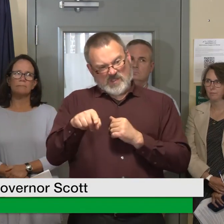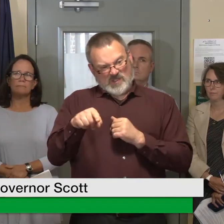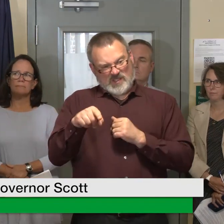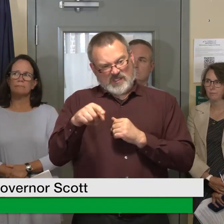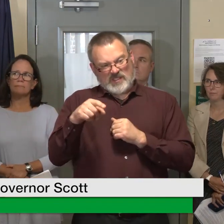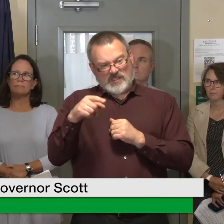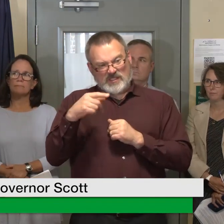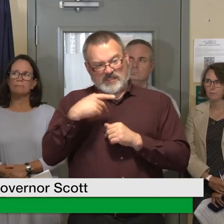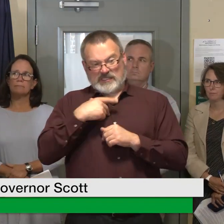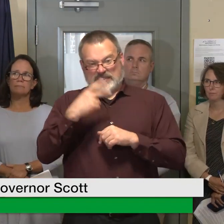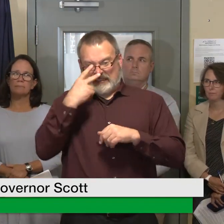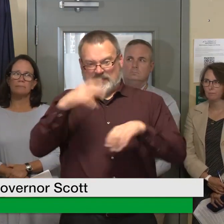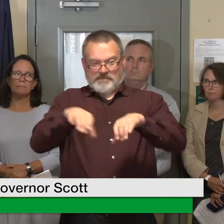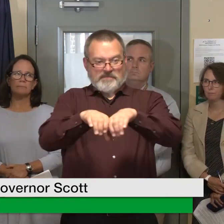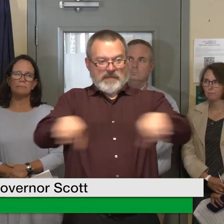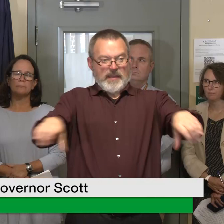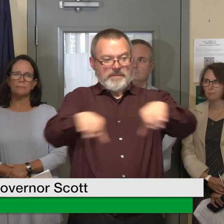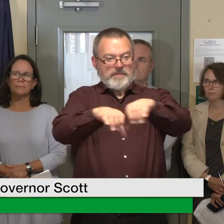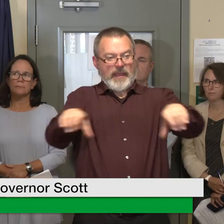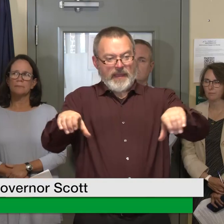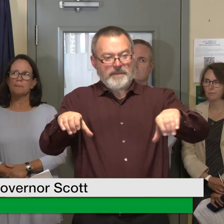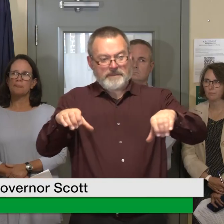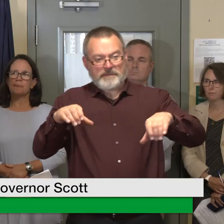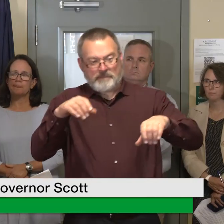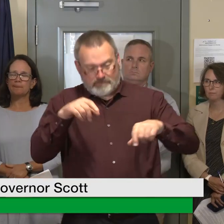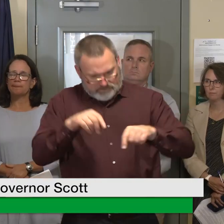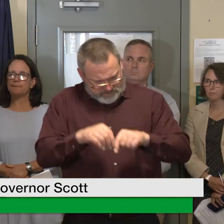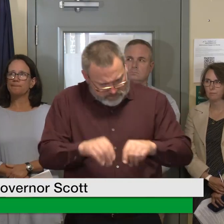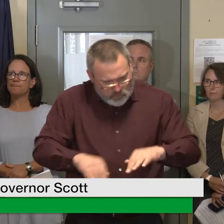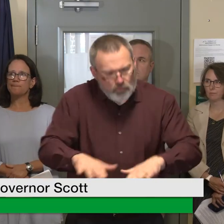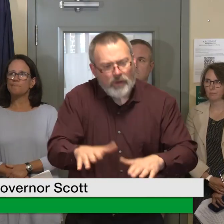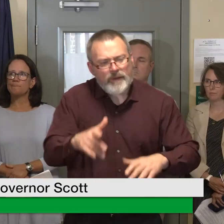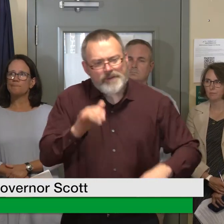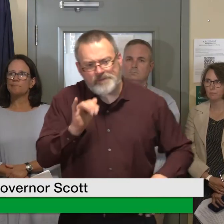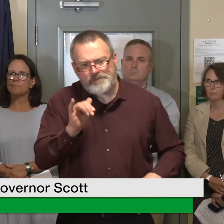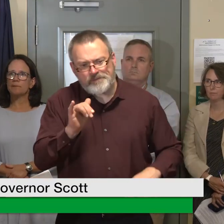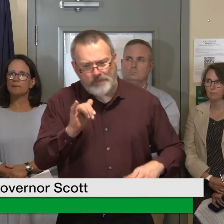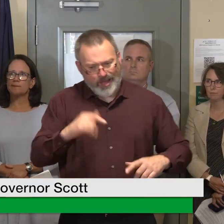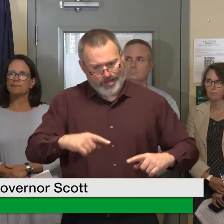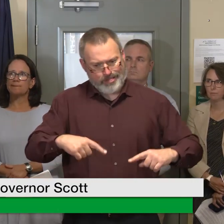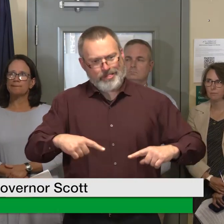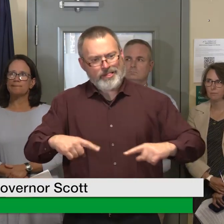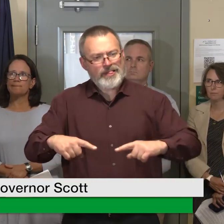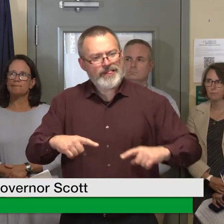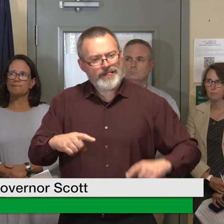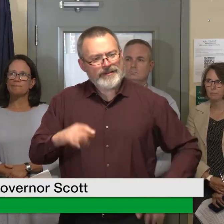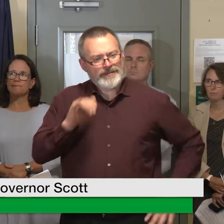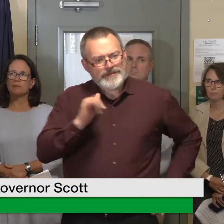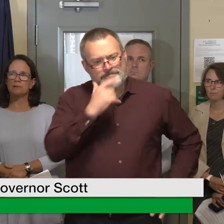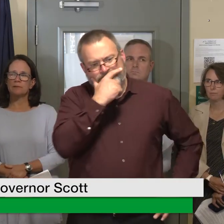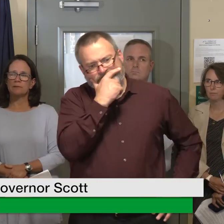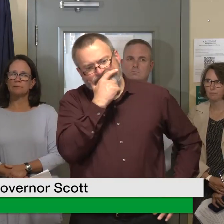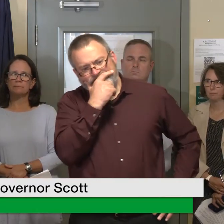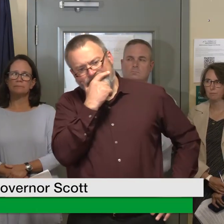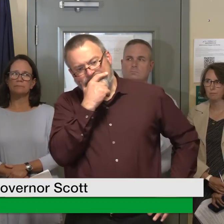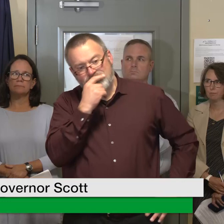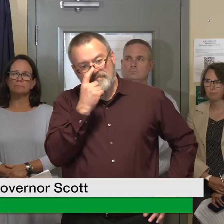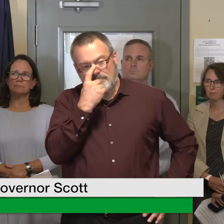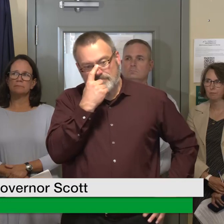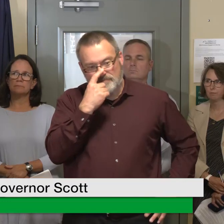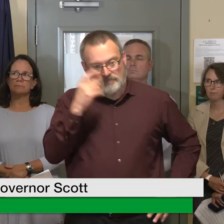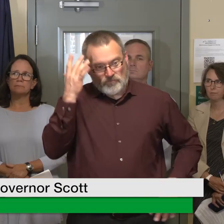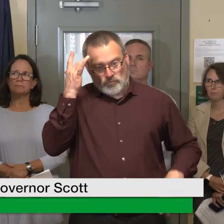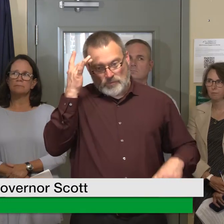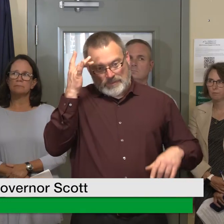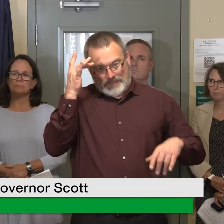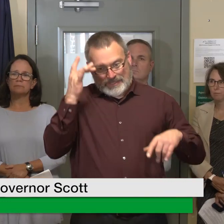ground, and that's monitoring movement. I was not told that it's moved as a result of last week's storm,